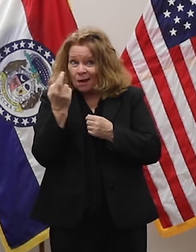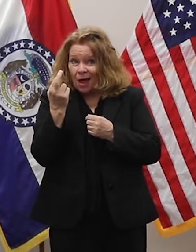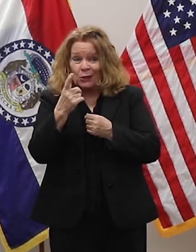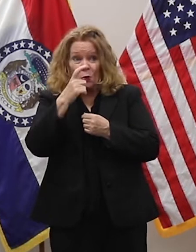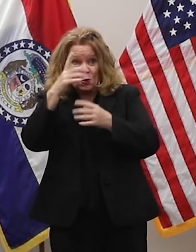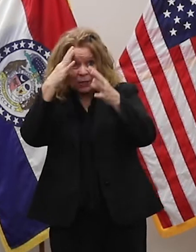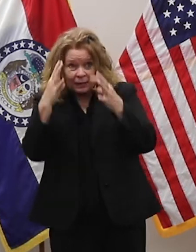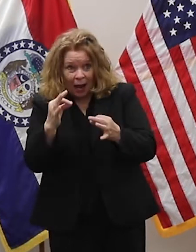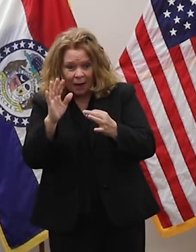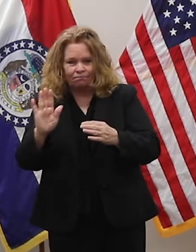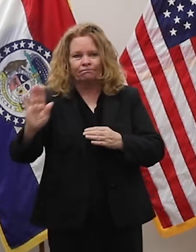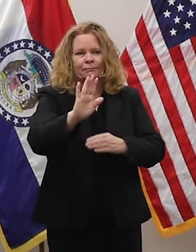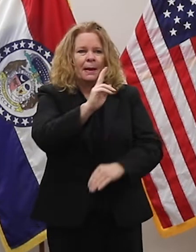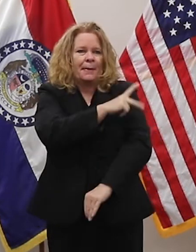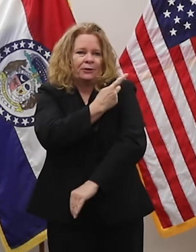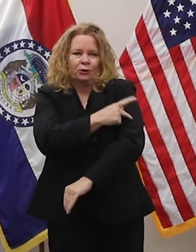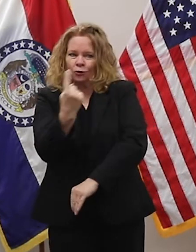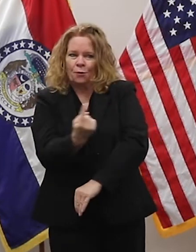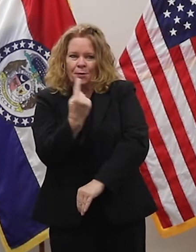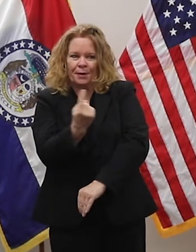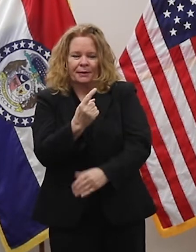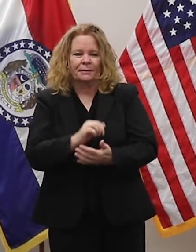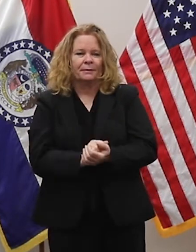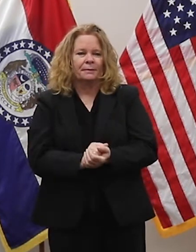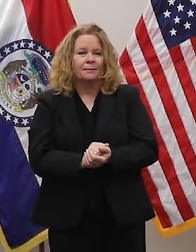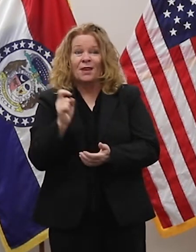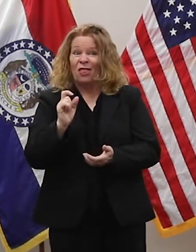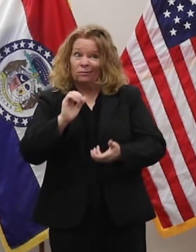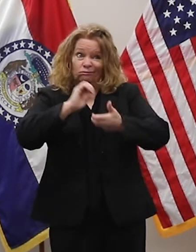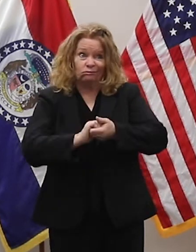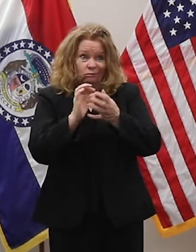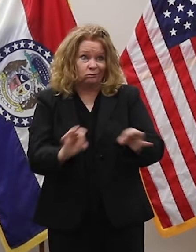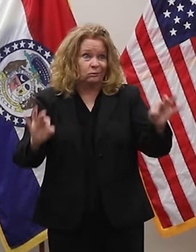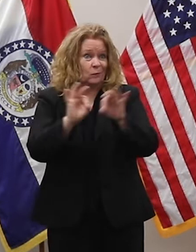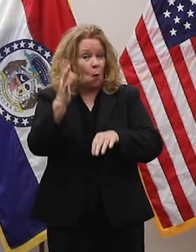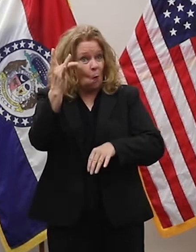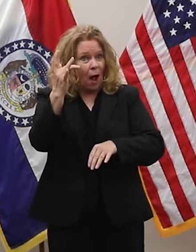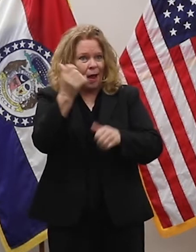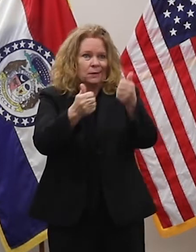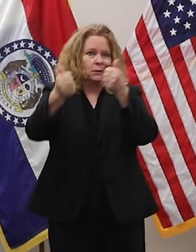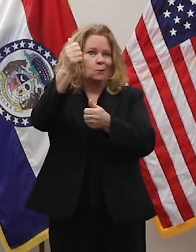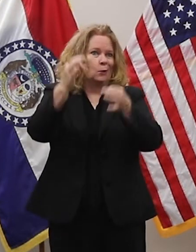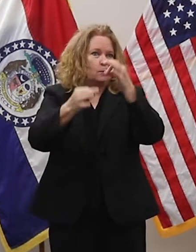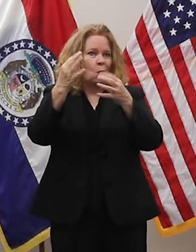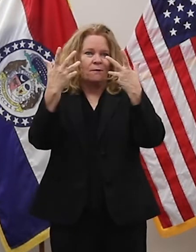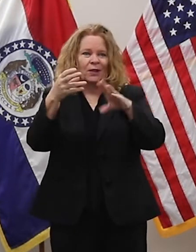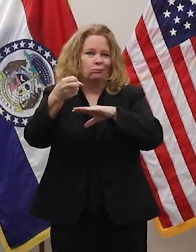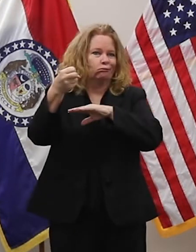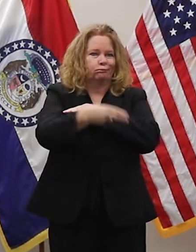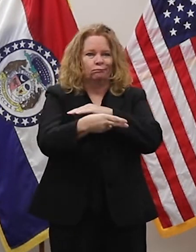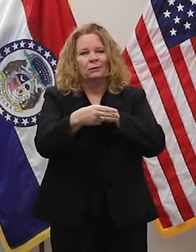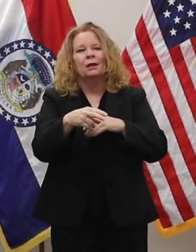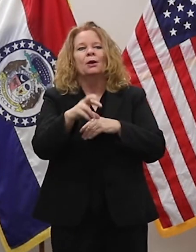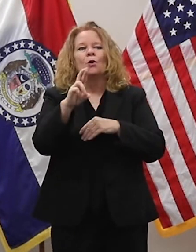patient. The partnership has never been more important given the Supreme Court decision overturning Roe v. Wade. St. Louis County